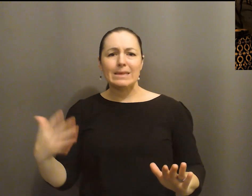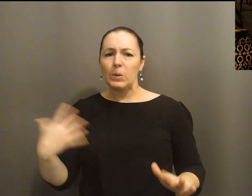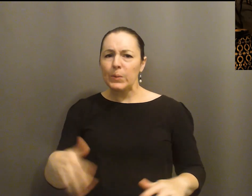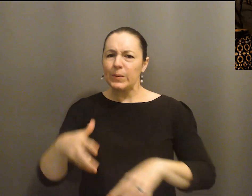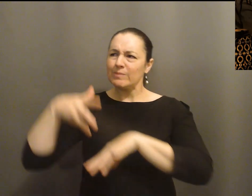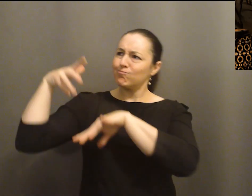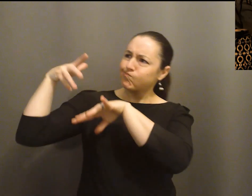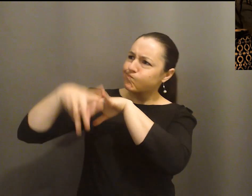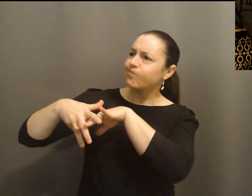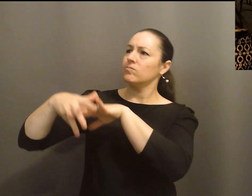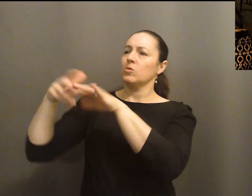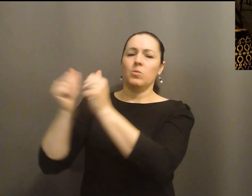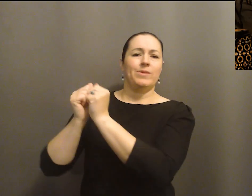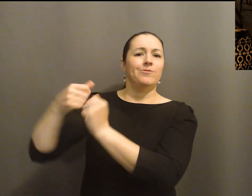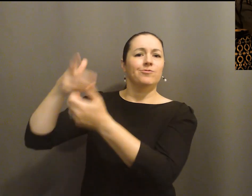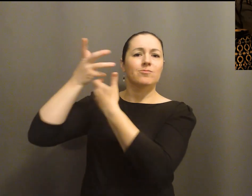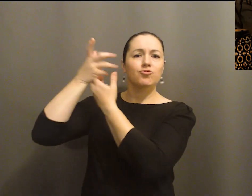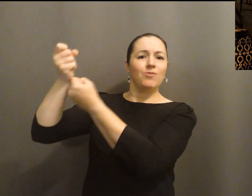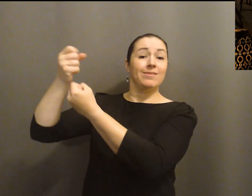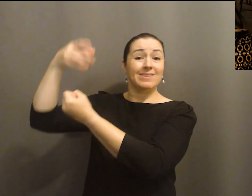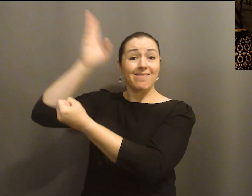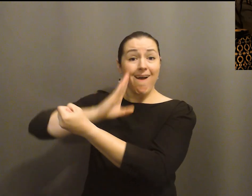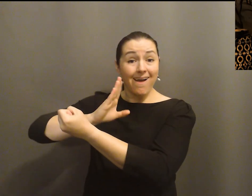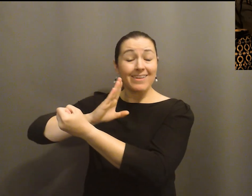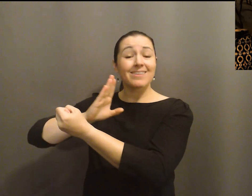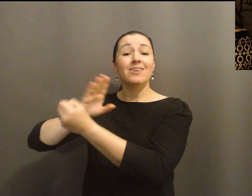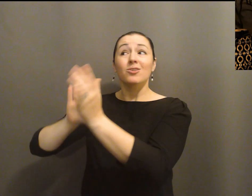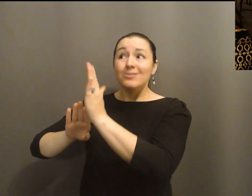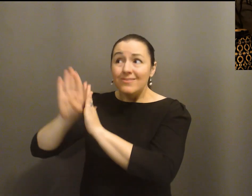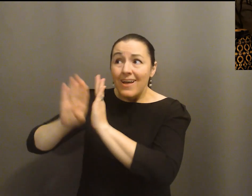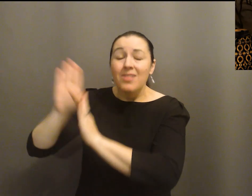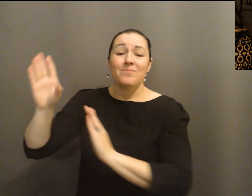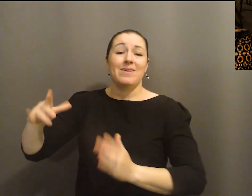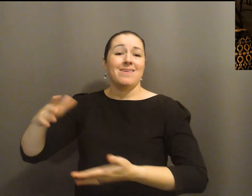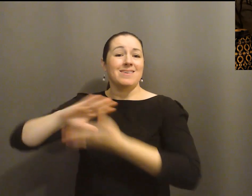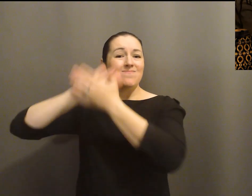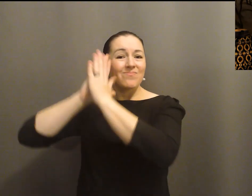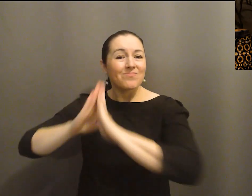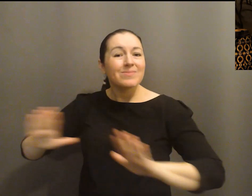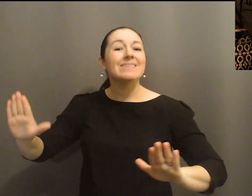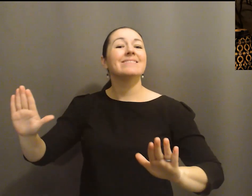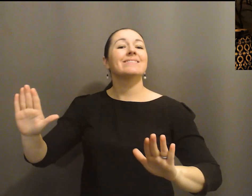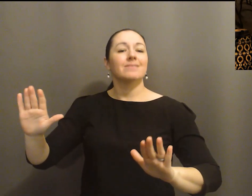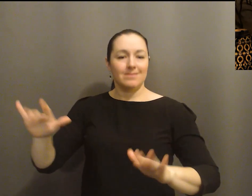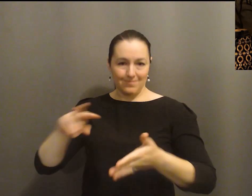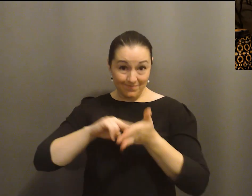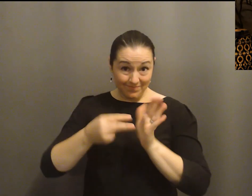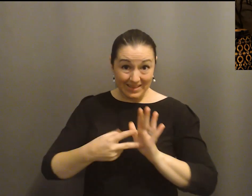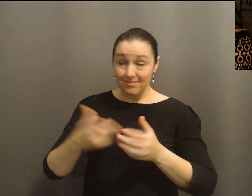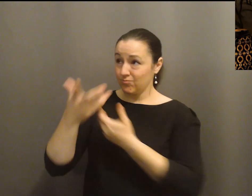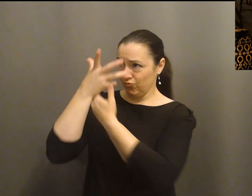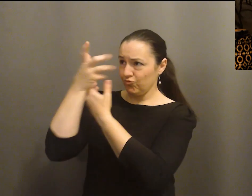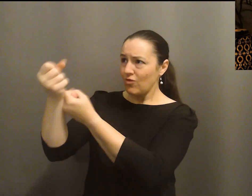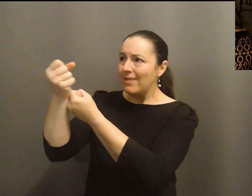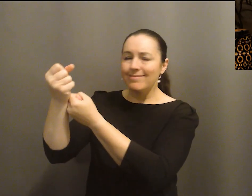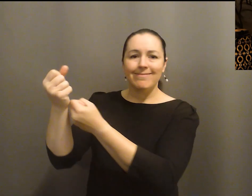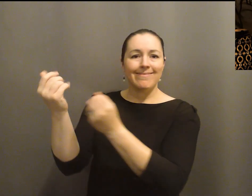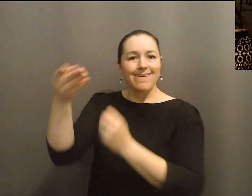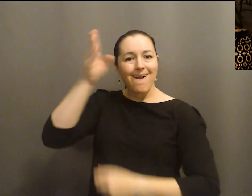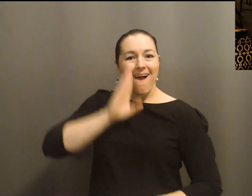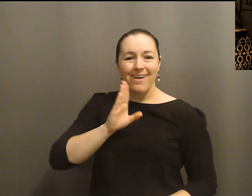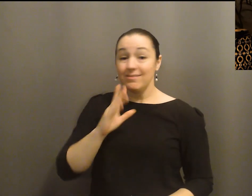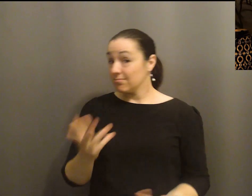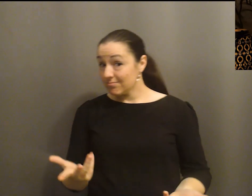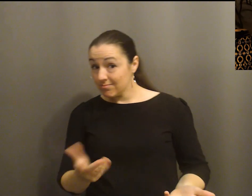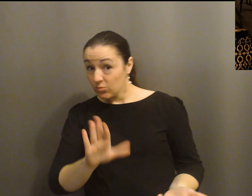is anchored In trusting God Growing in the peace of God Means I'm growing In trusting God It's just that simple How's